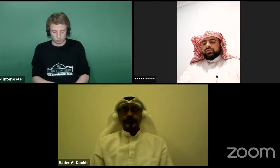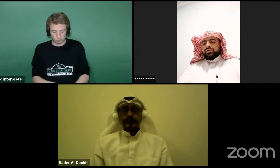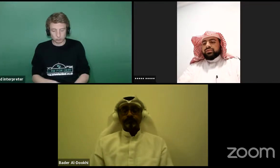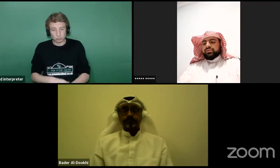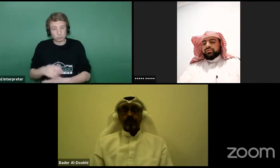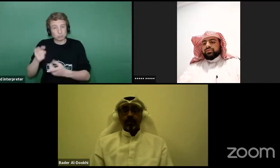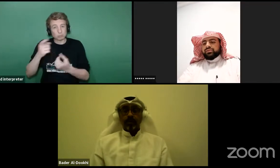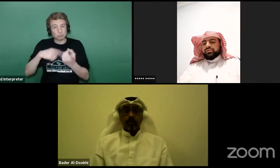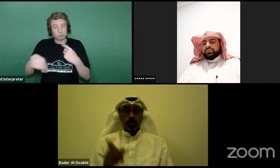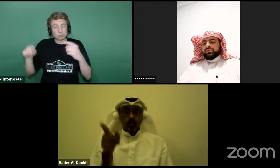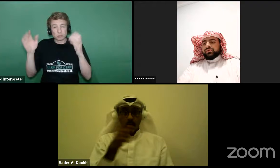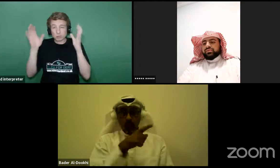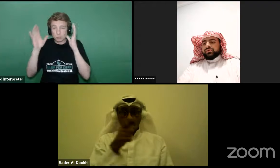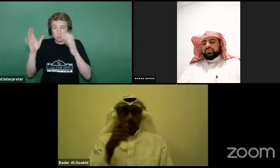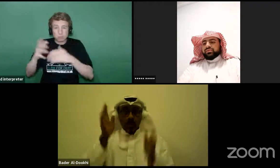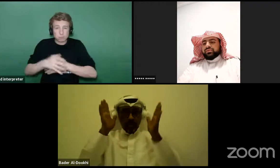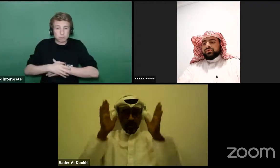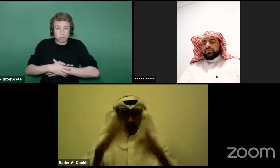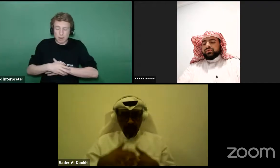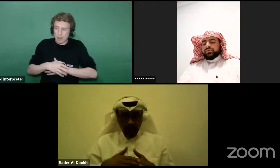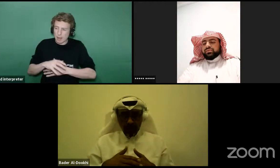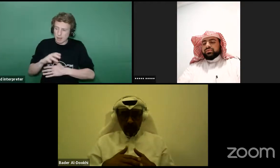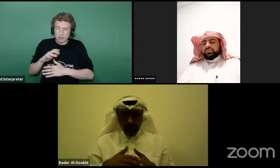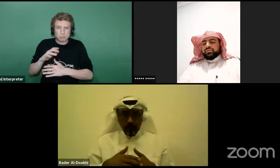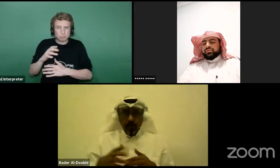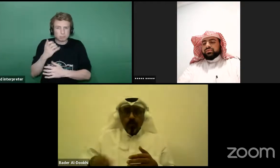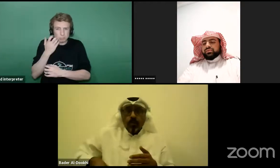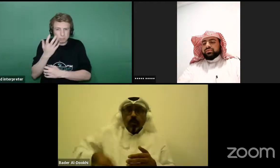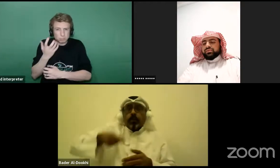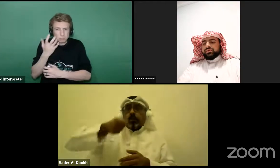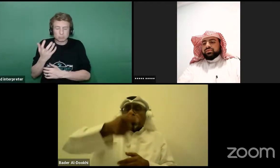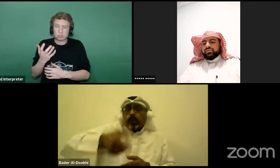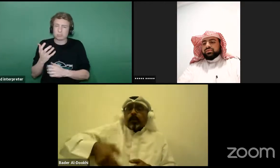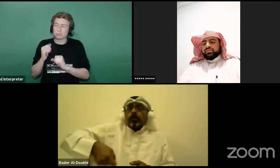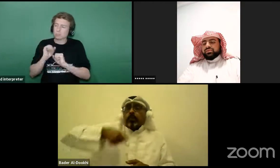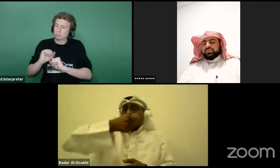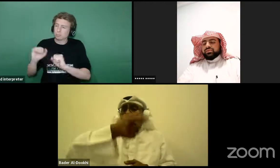Those who perform the prayer and spend out of what we have provided them.